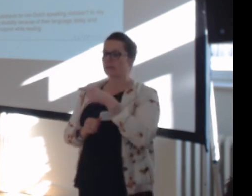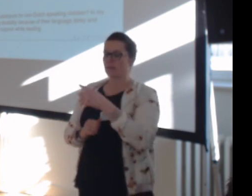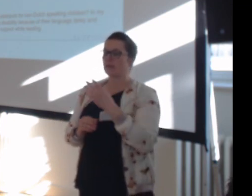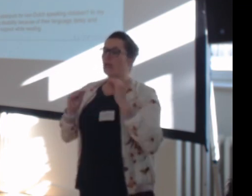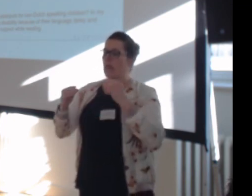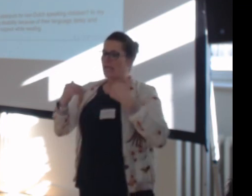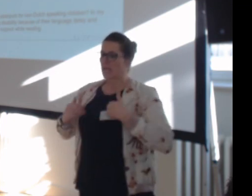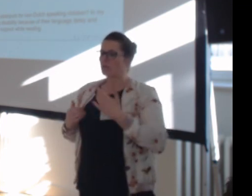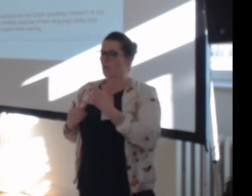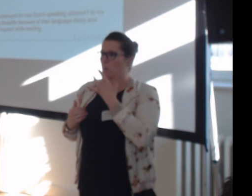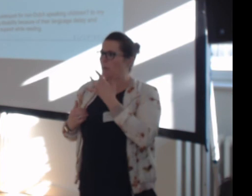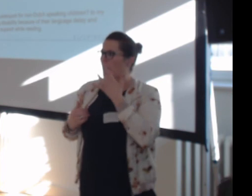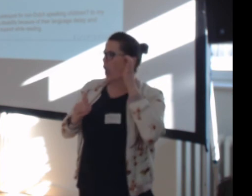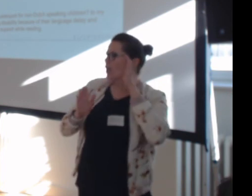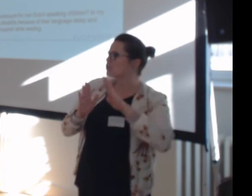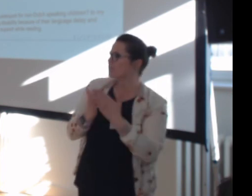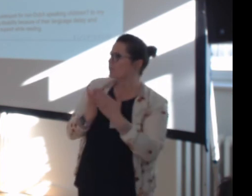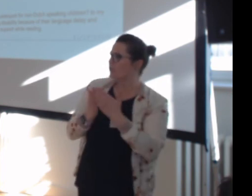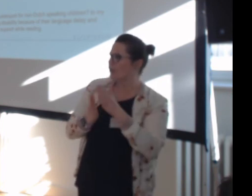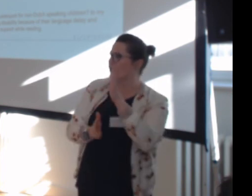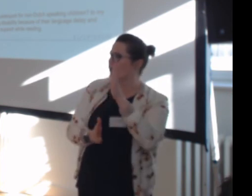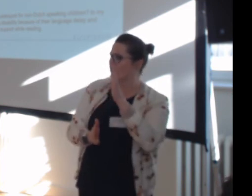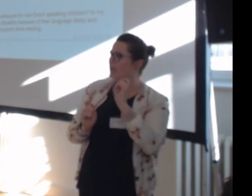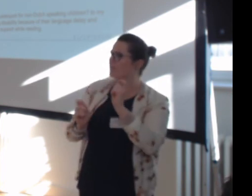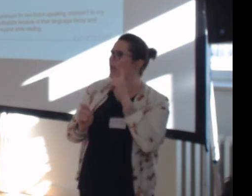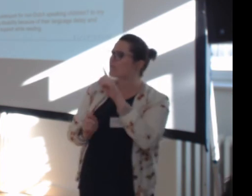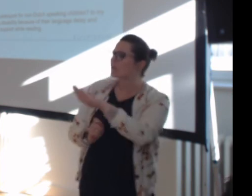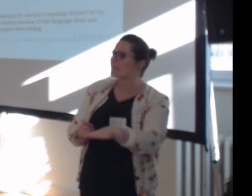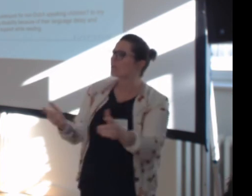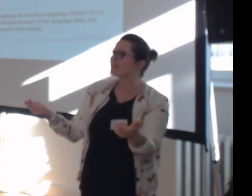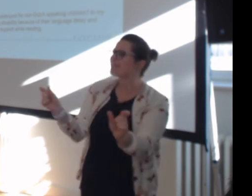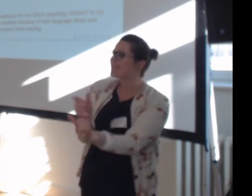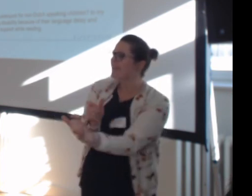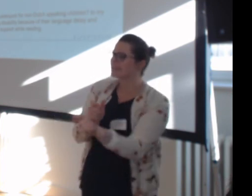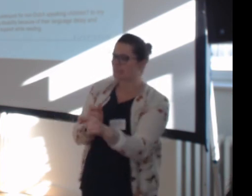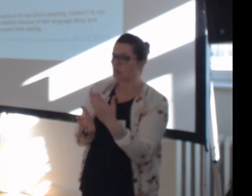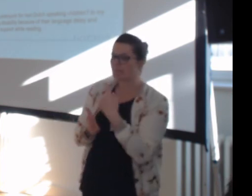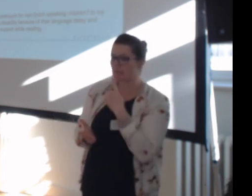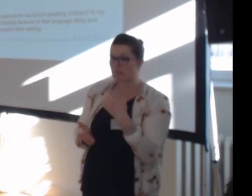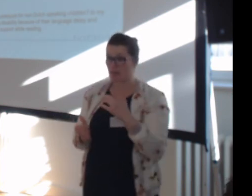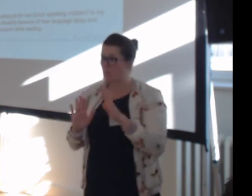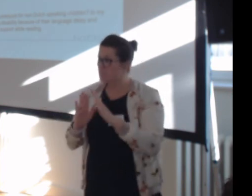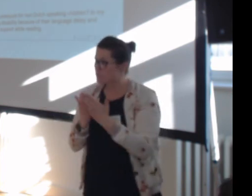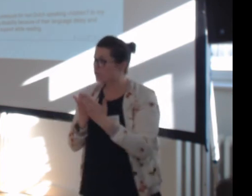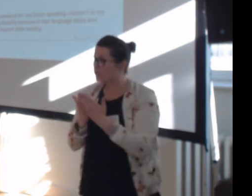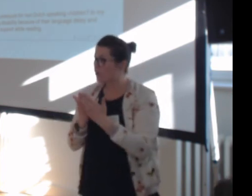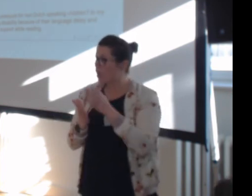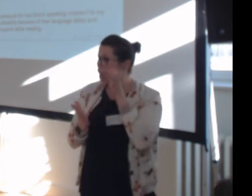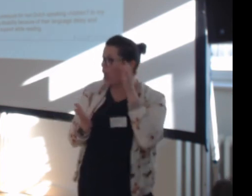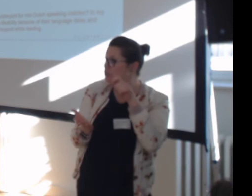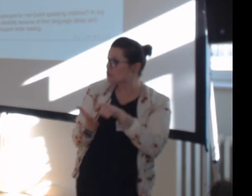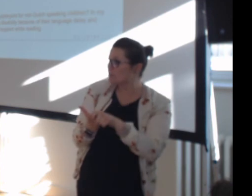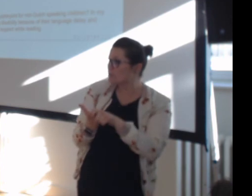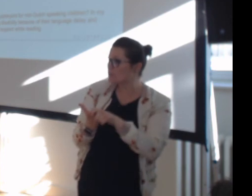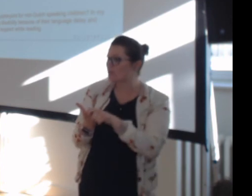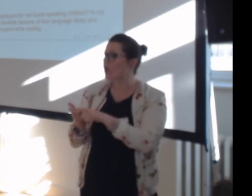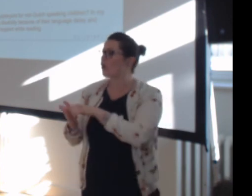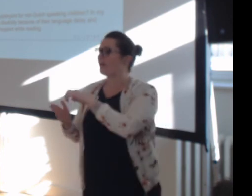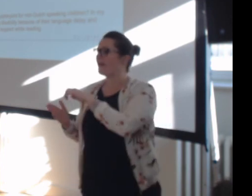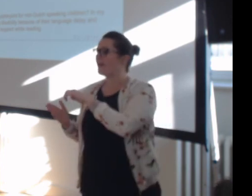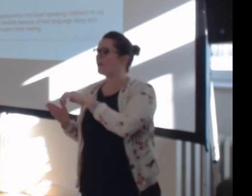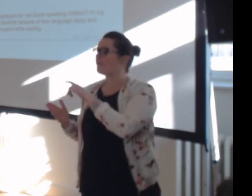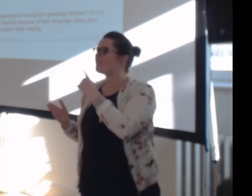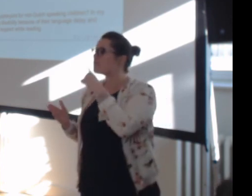wanted to use DAISY books for children with dyslexia, and she asked in her email, can I use the books from Luisterpunt for non-Dutch speaking